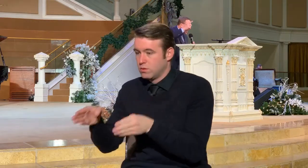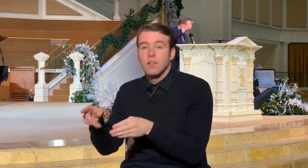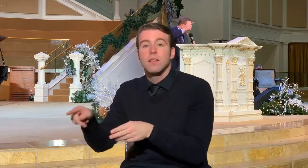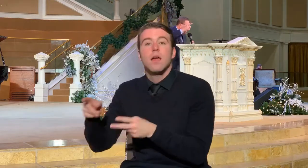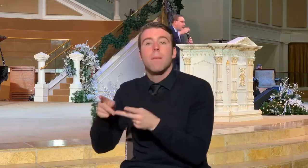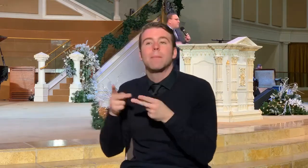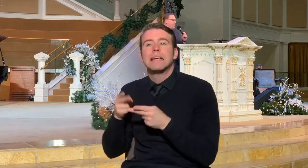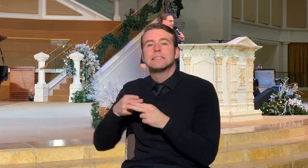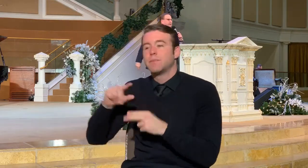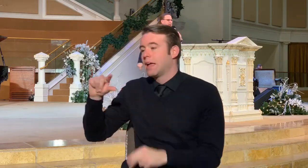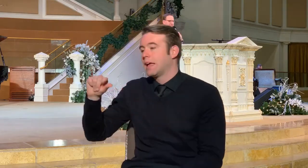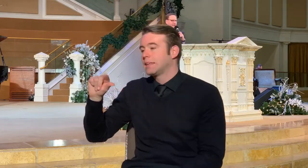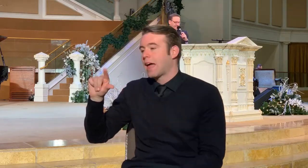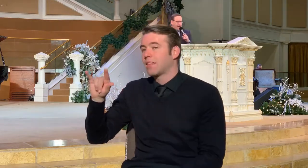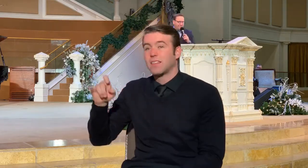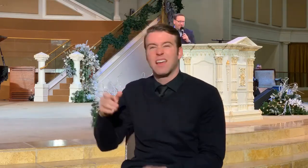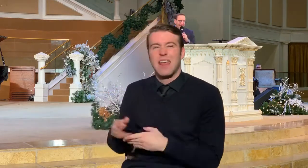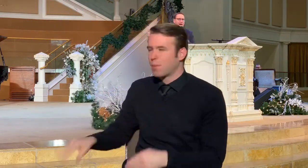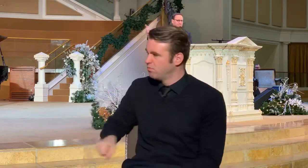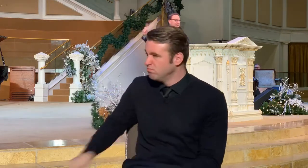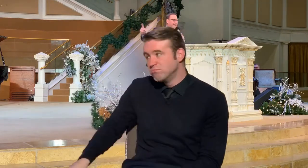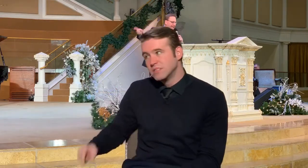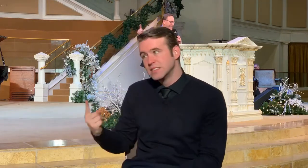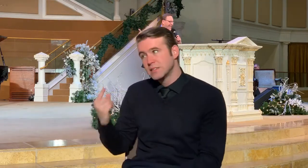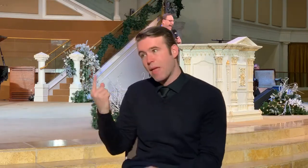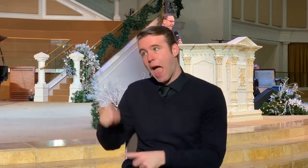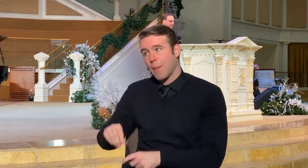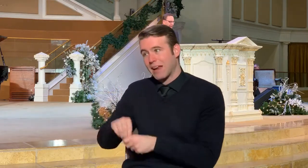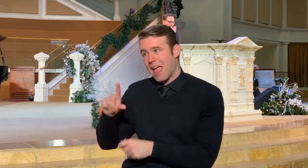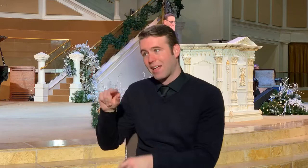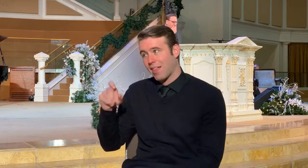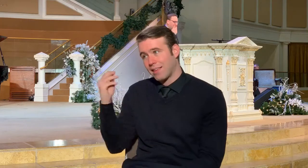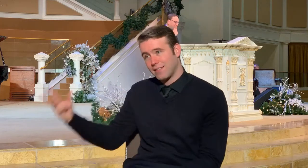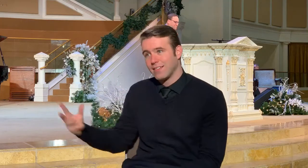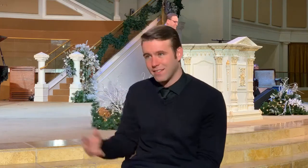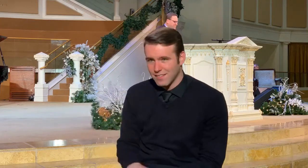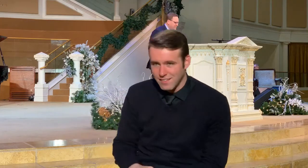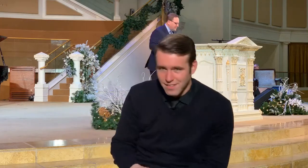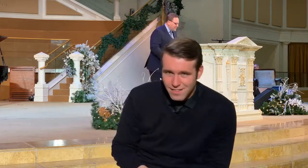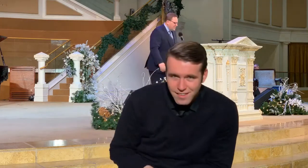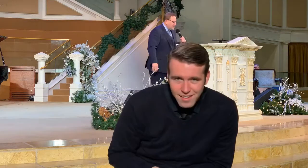called Galilee. Punch your neighbor and say, something's happening in Galilee.